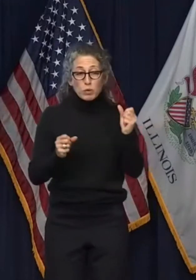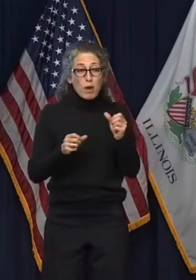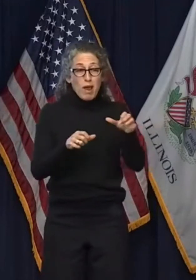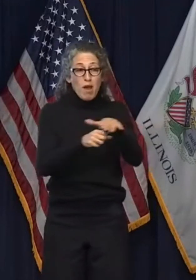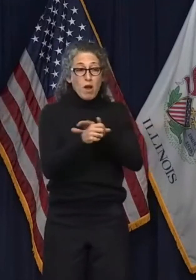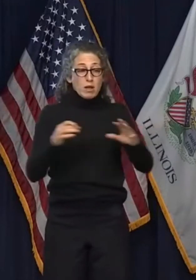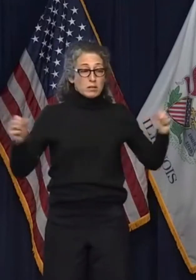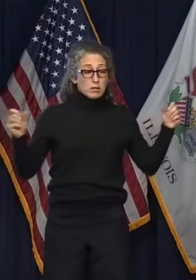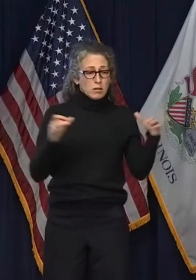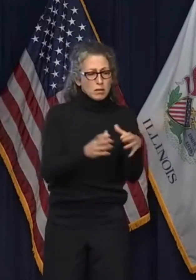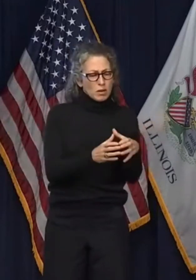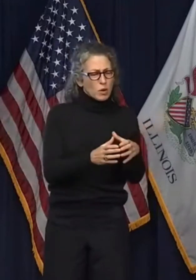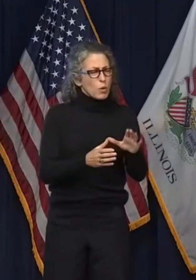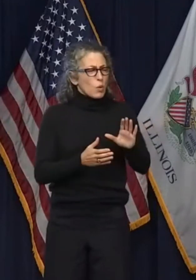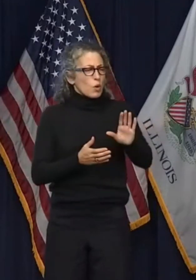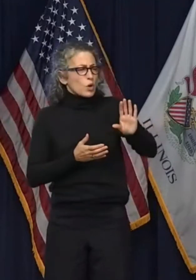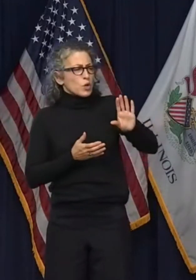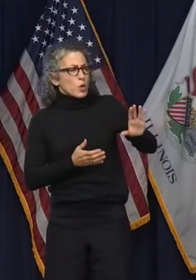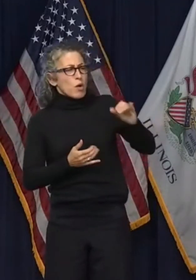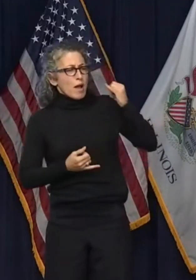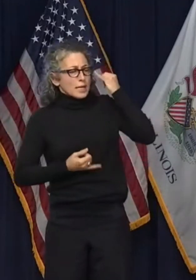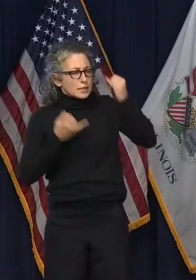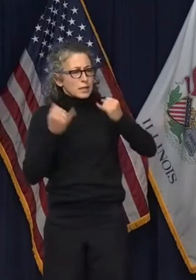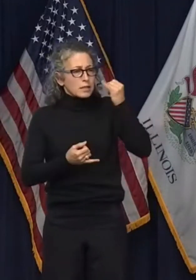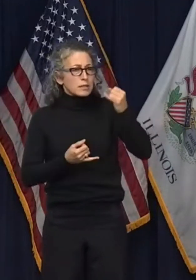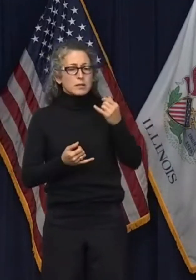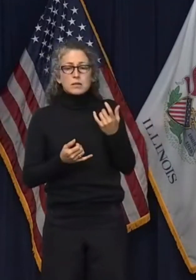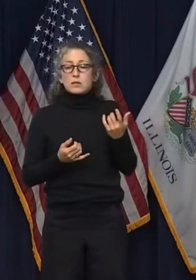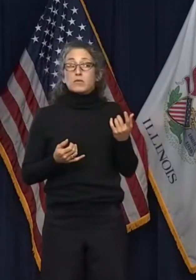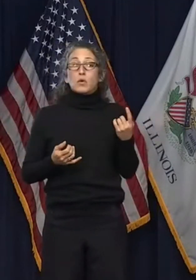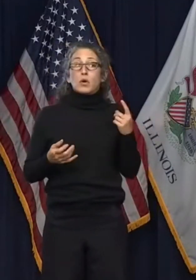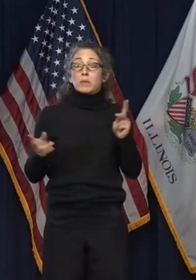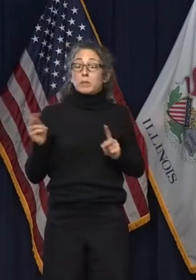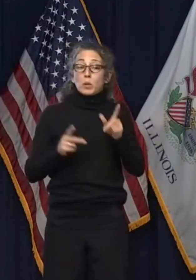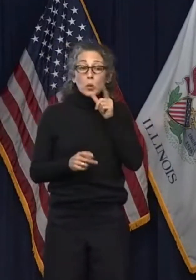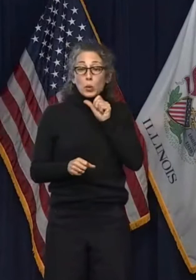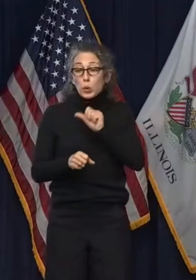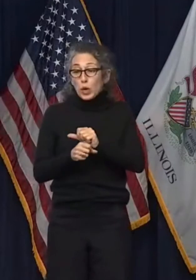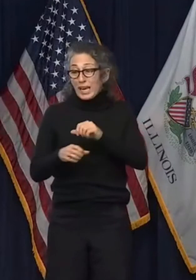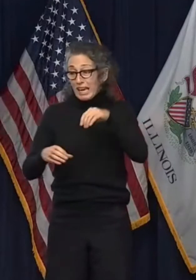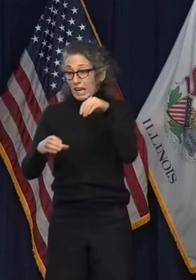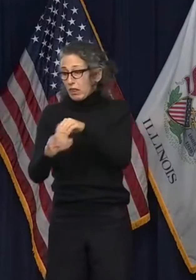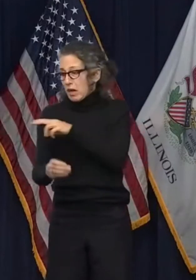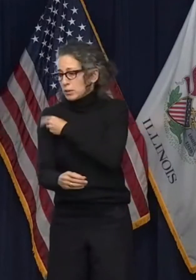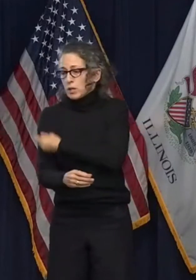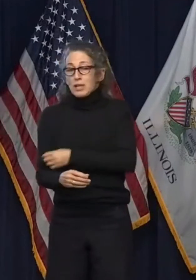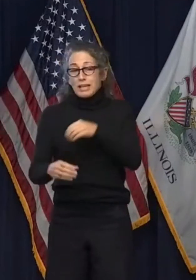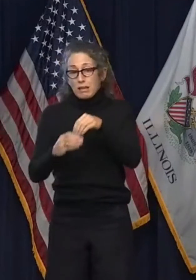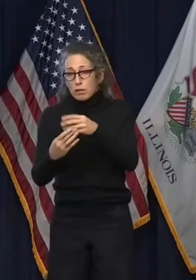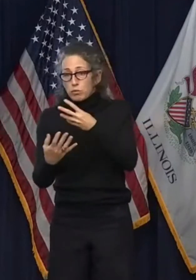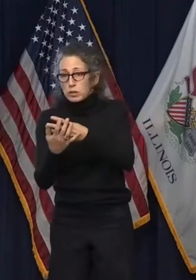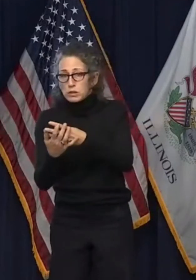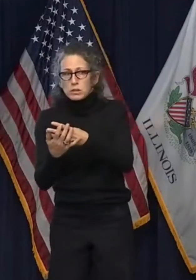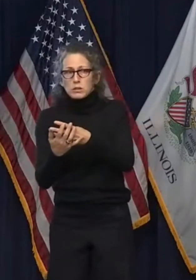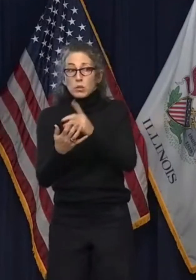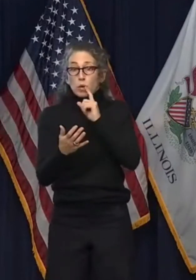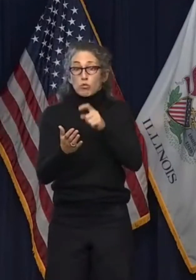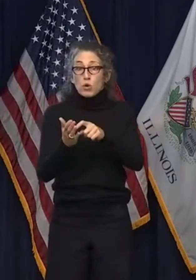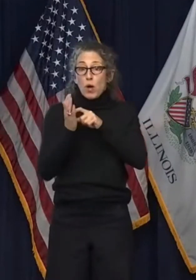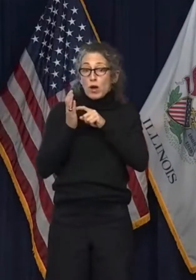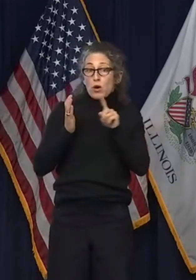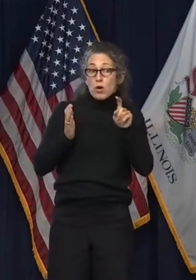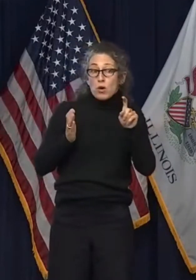department's conversations about what's expected of staffers inside those kind of facilities? Sure. Is there a chance that mandated vaccine will be a reality? I'll